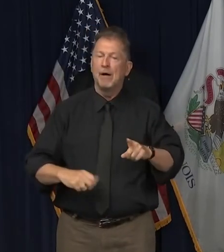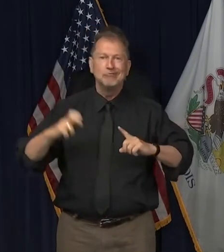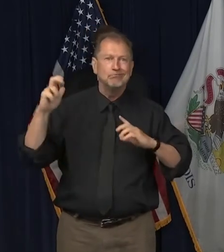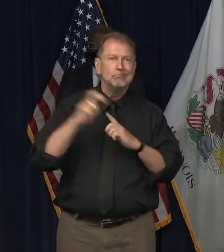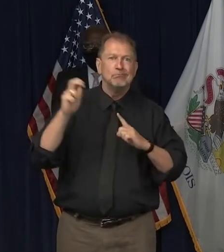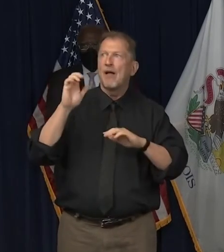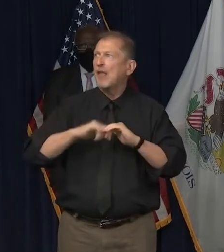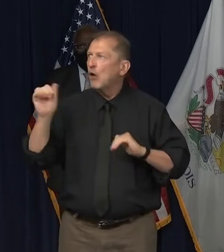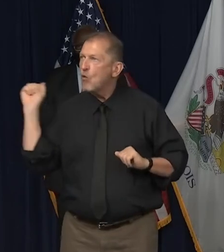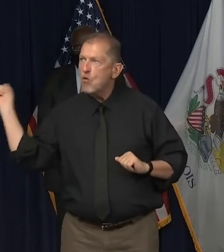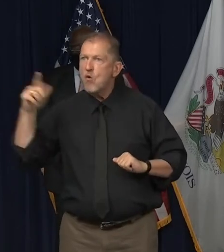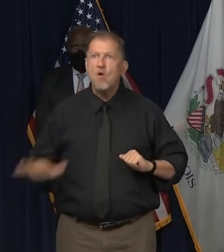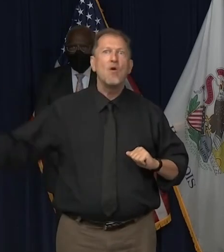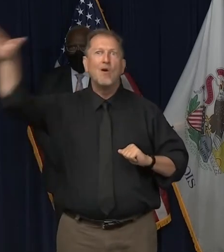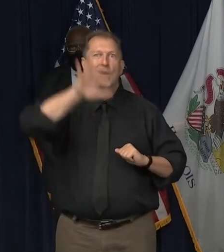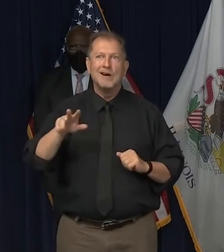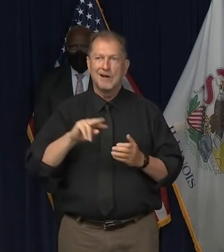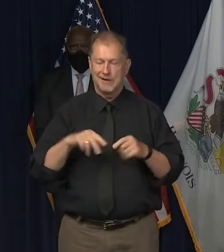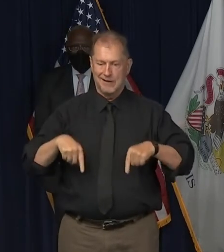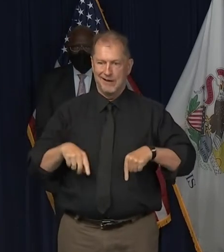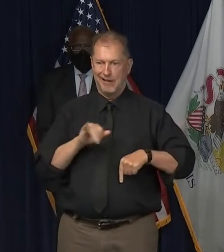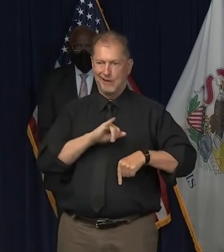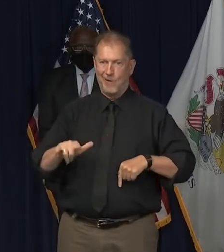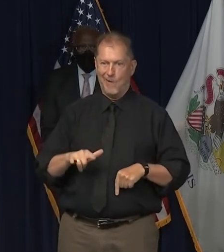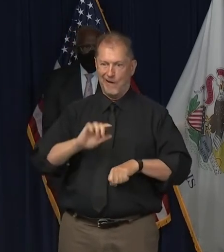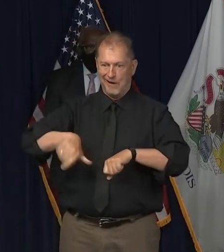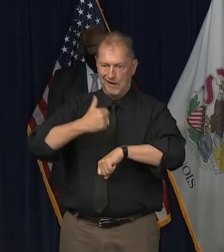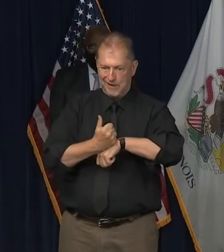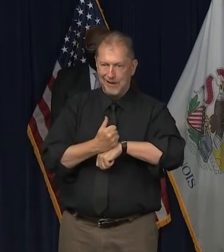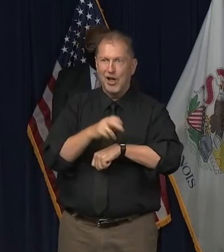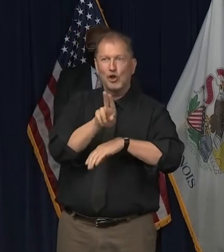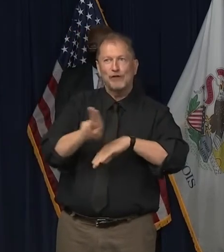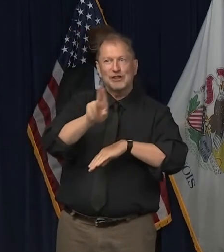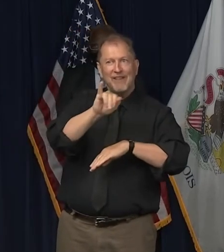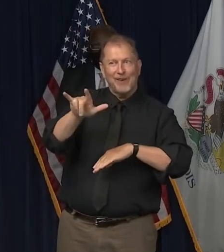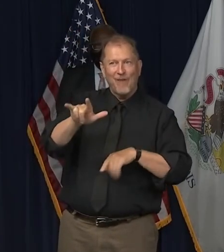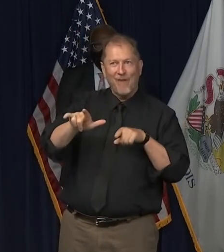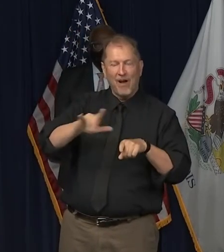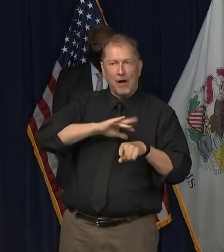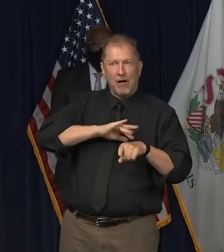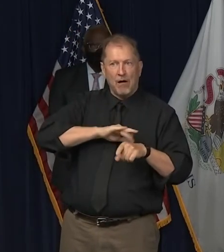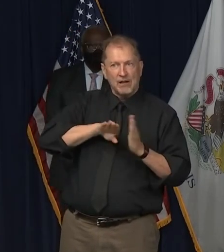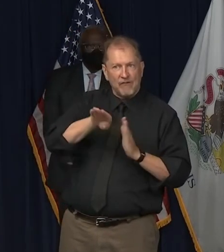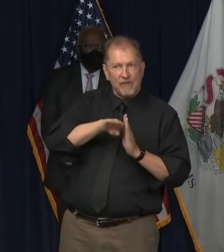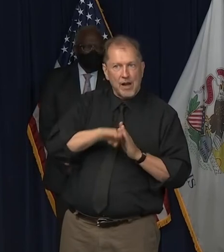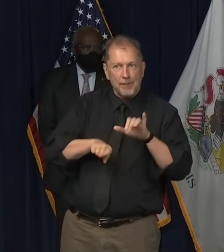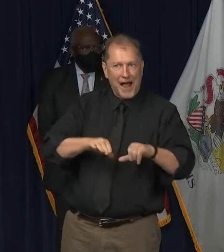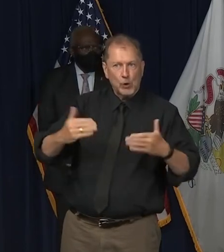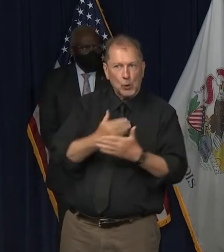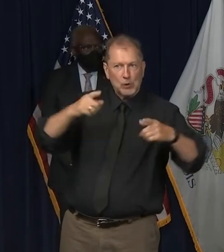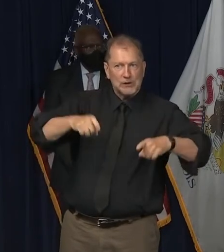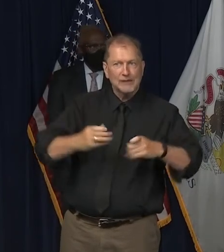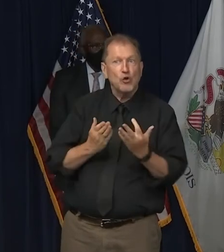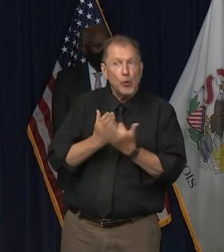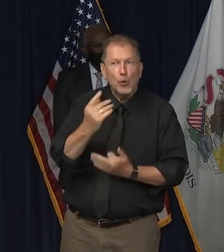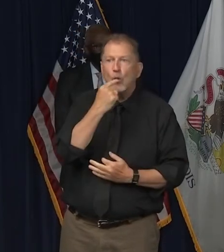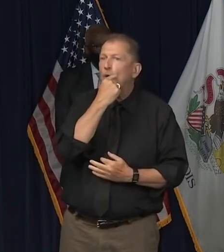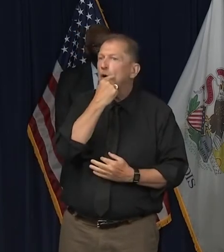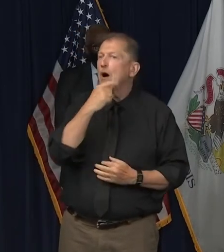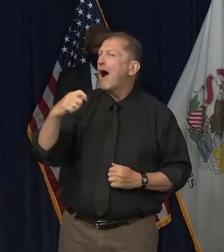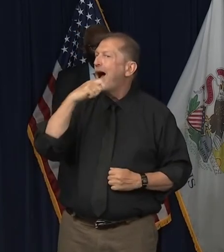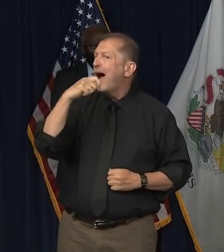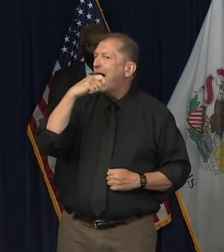innovation as a national player. And let me just say to President Killeen, the state of